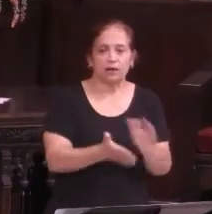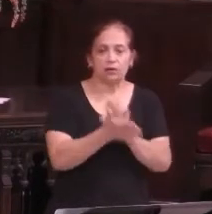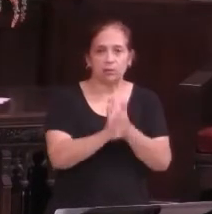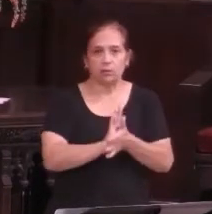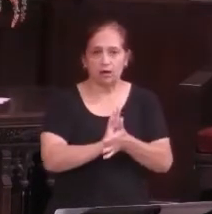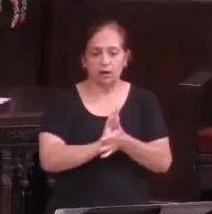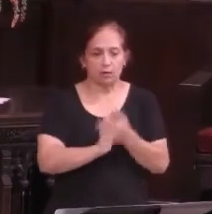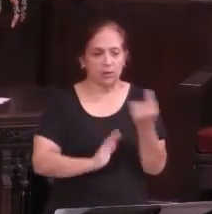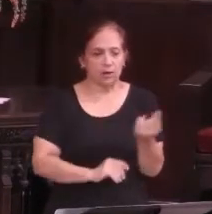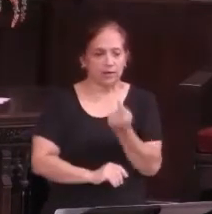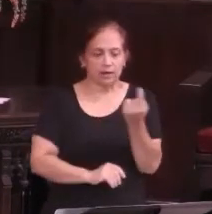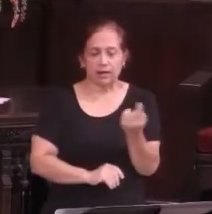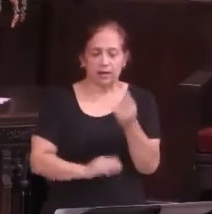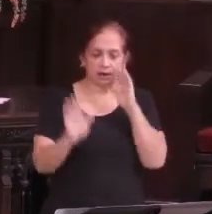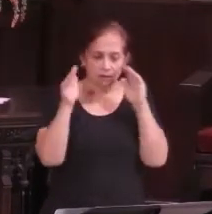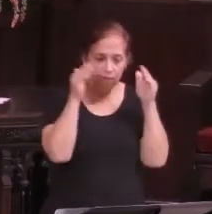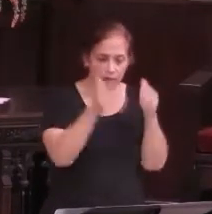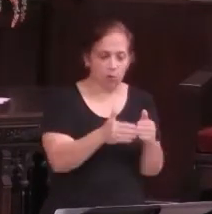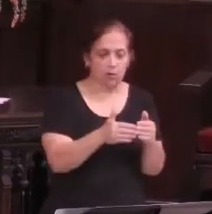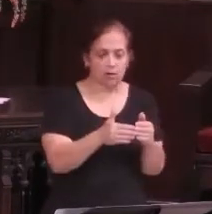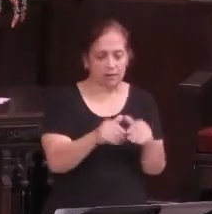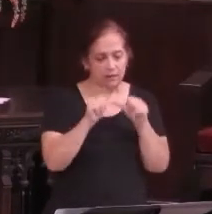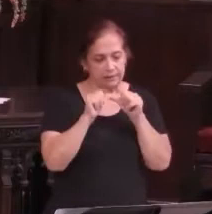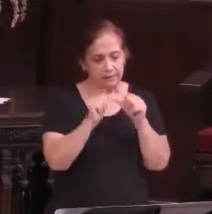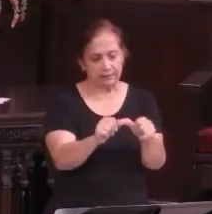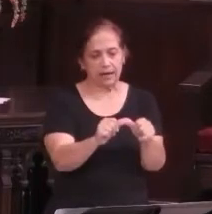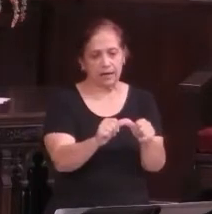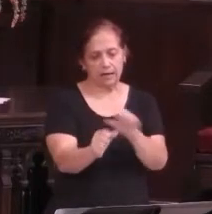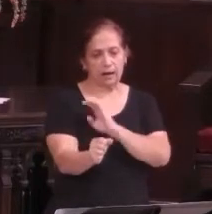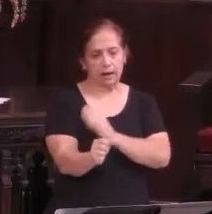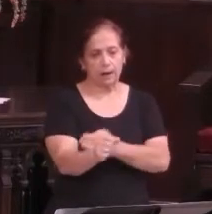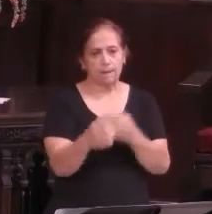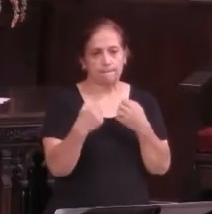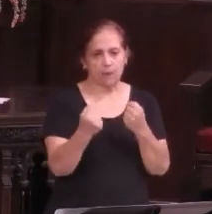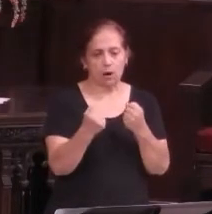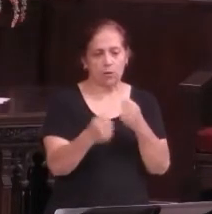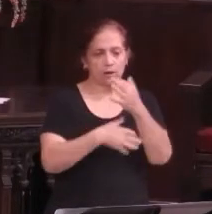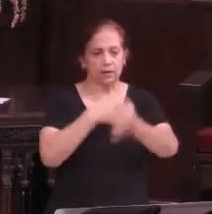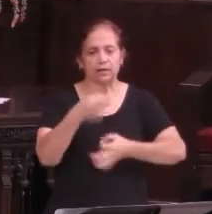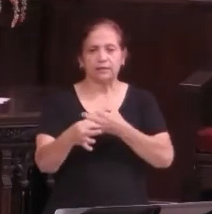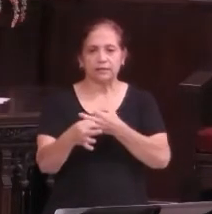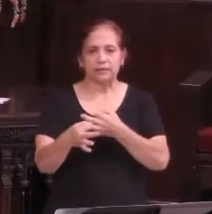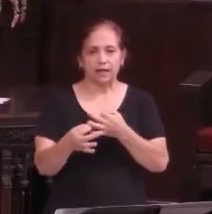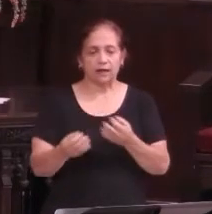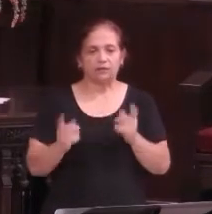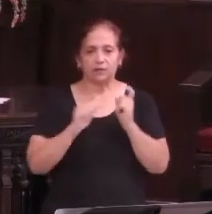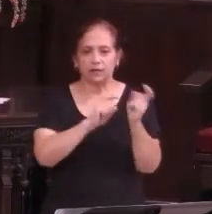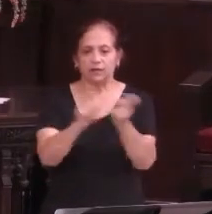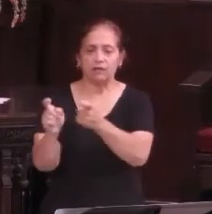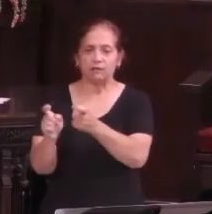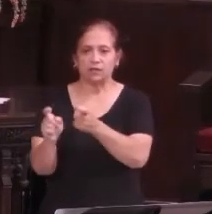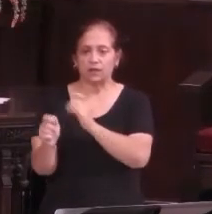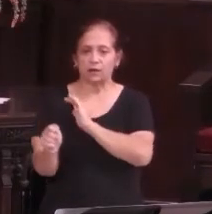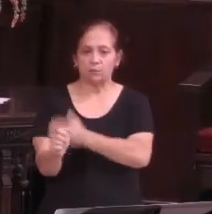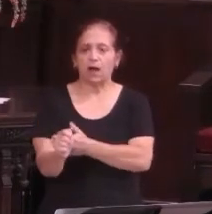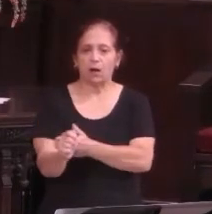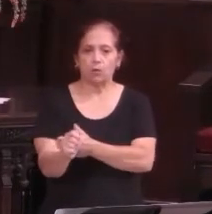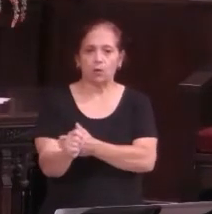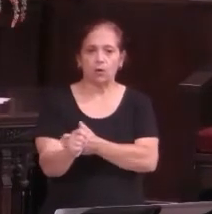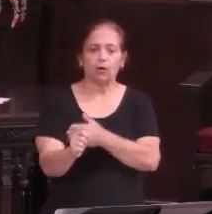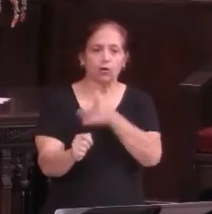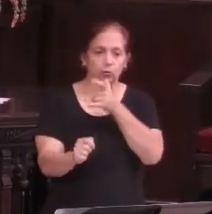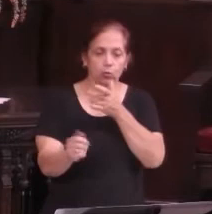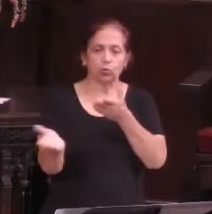become singularly focused on staying in power rather than empowering those whom they have vowed